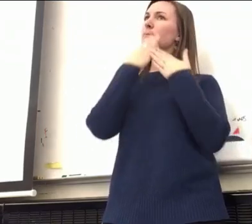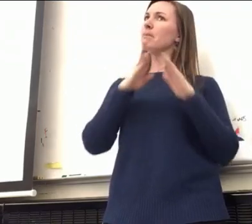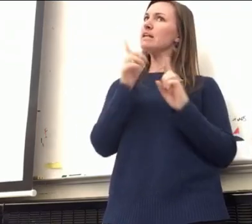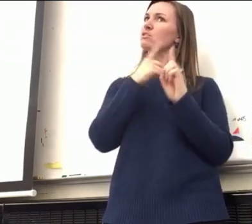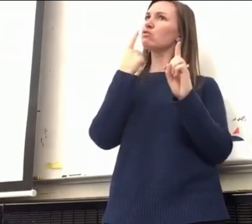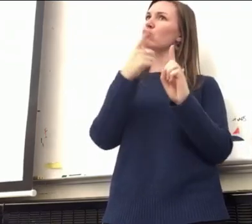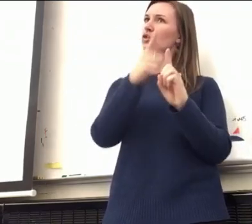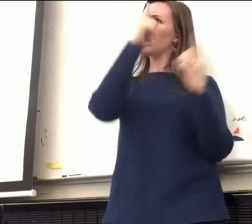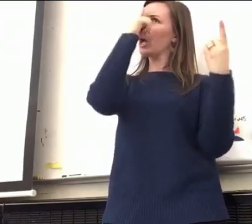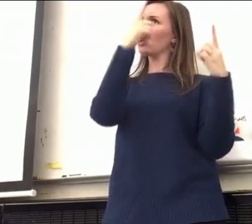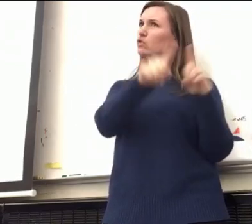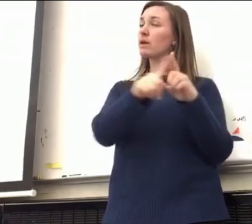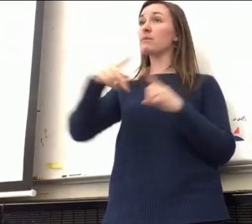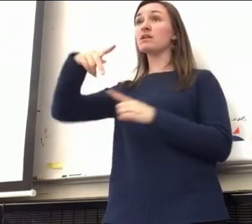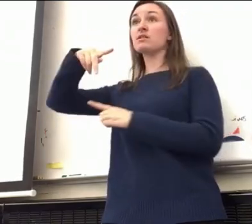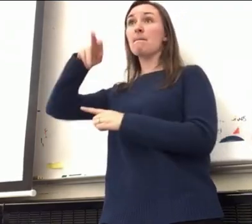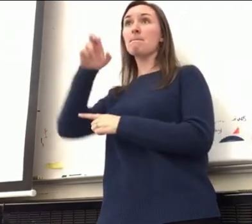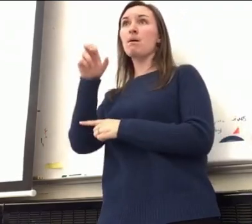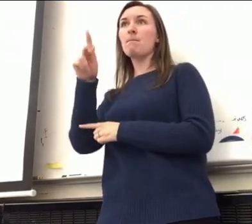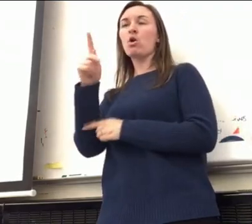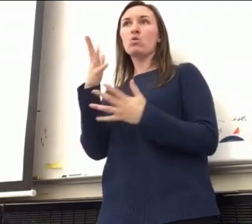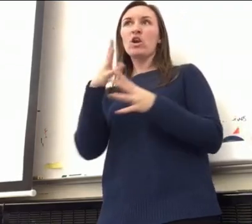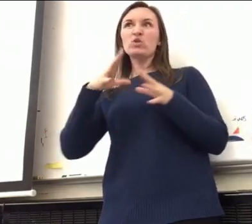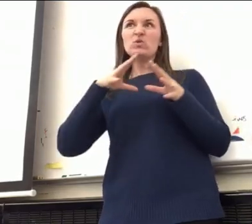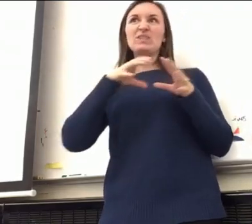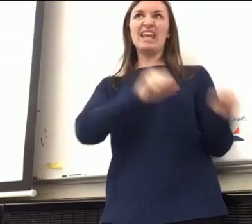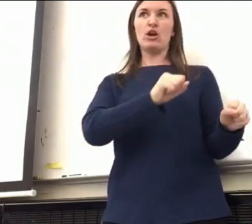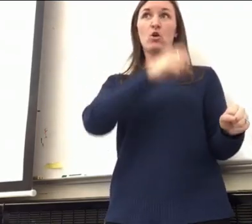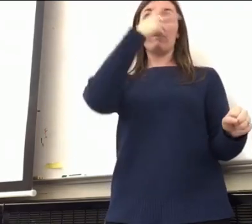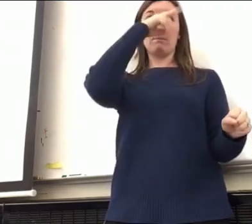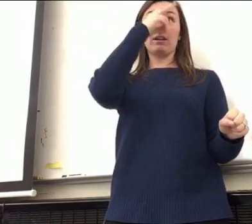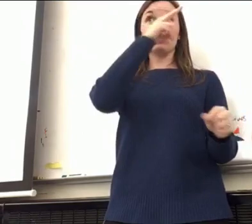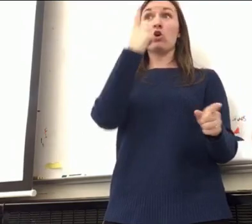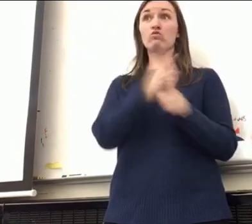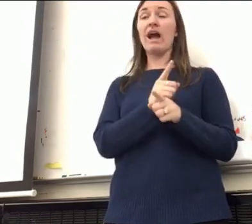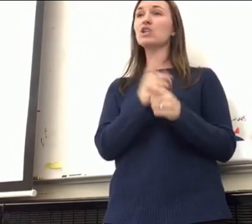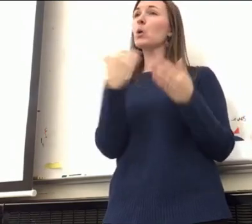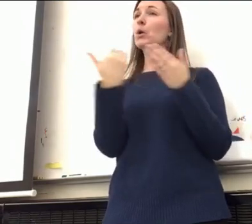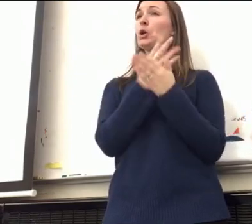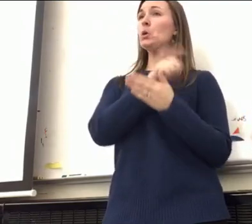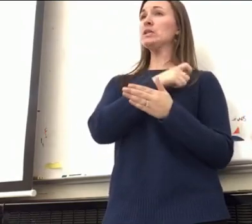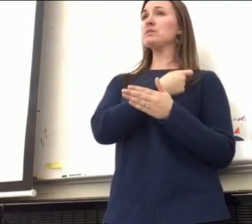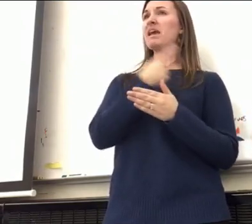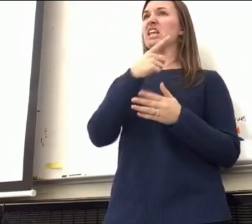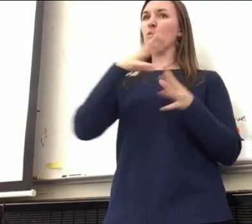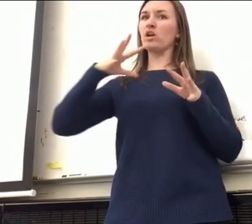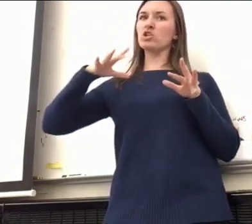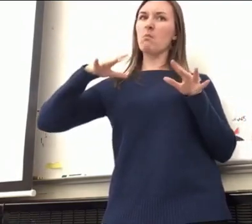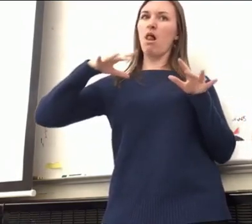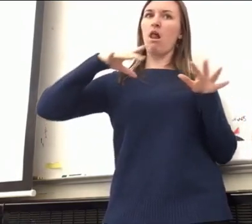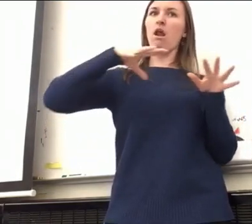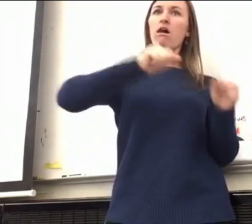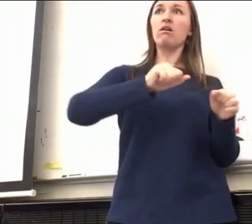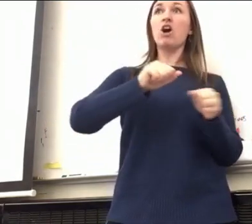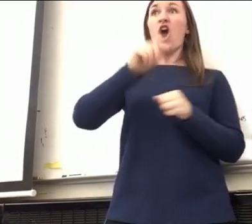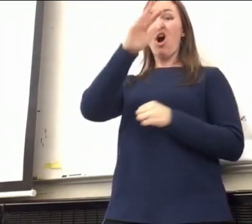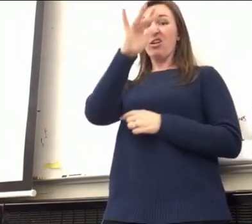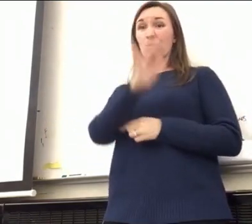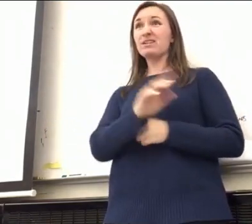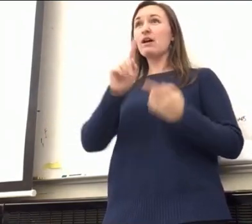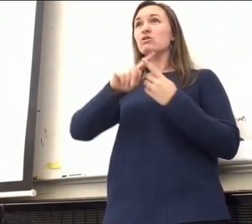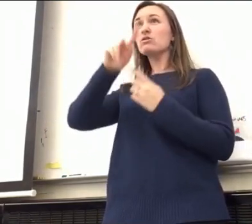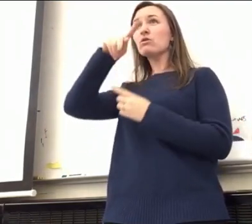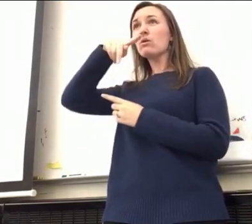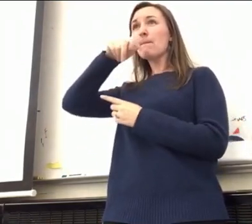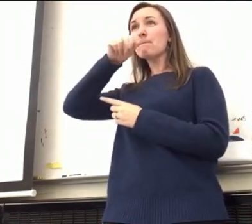on the other hand, wanted every part of Mexico. He actually wanted New Spain all the way down to Panama. So imagine if the United States owned all of